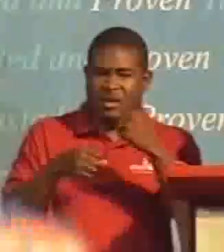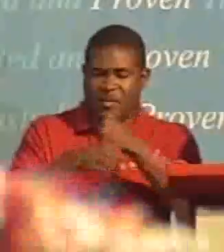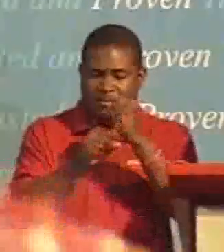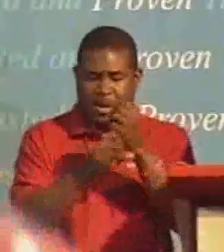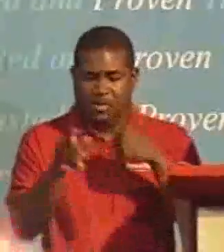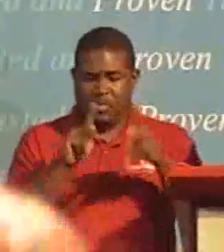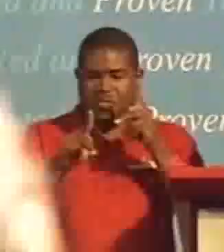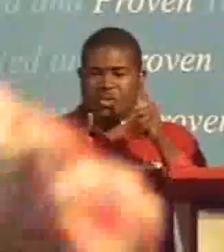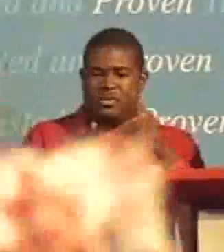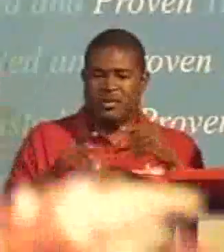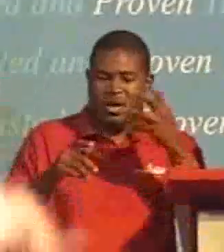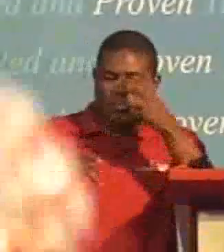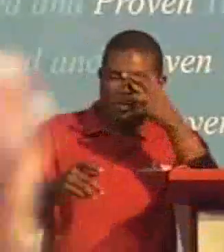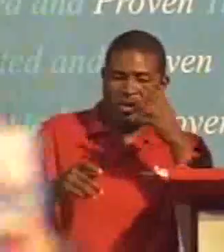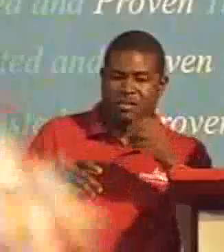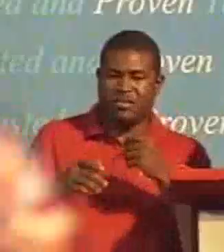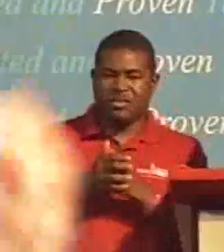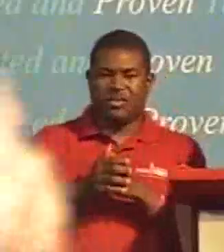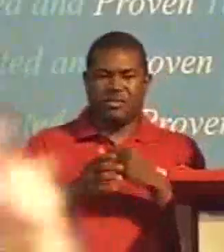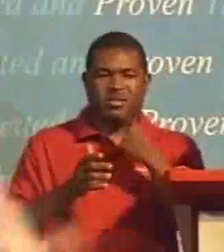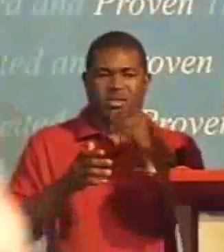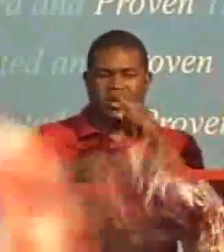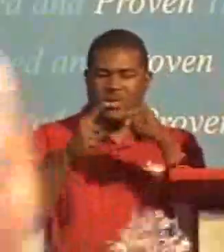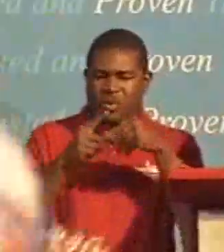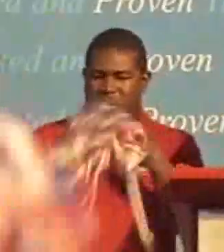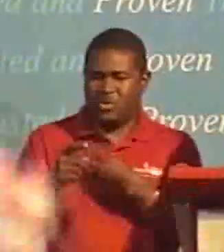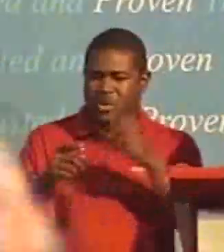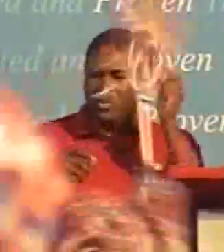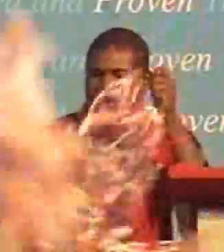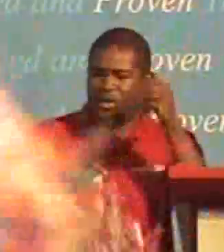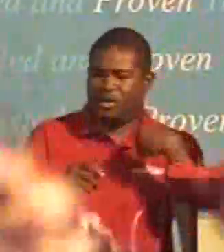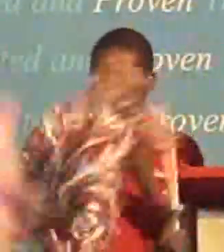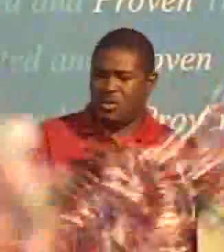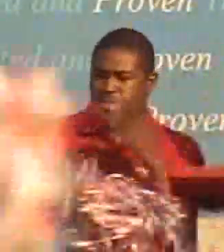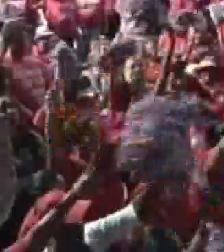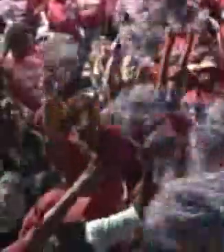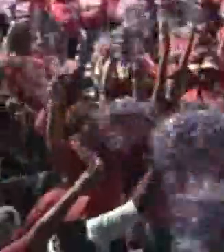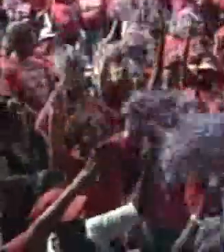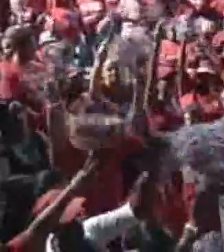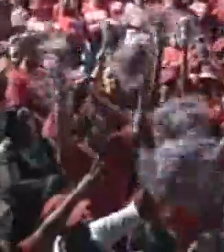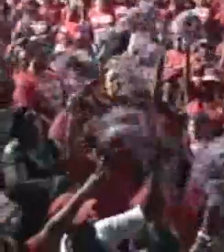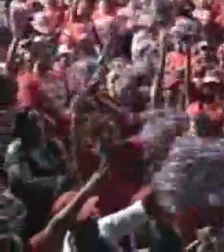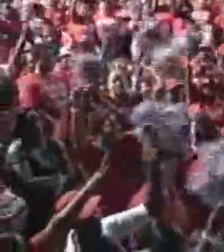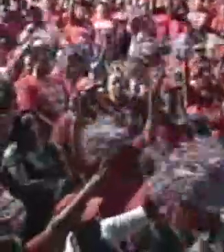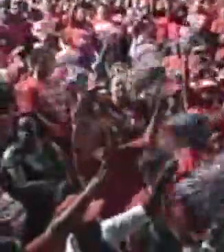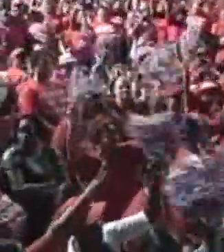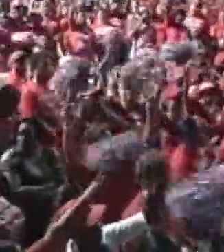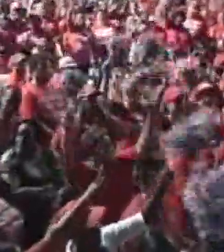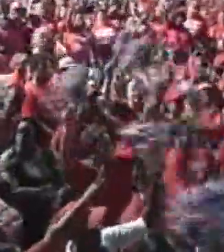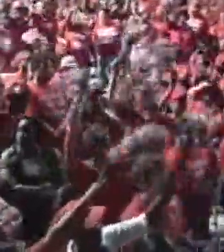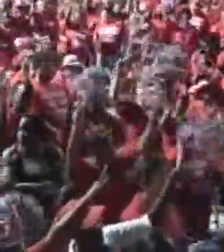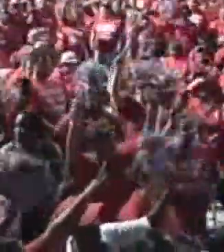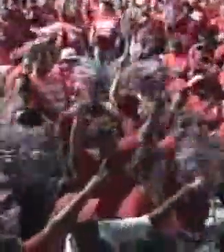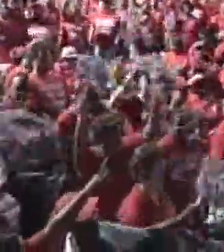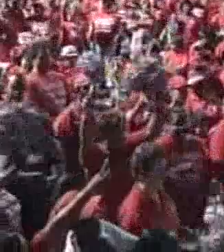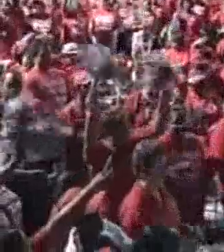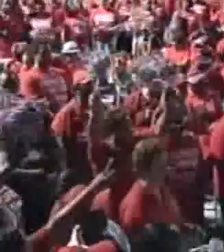be assured, God willing, when we win next time, we will deliver. Are you serious, Papa?